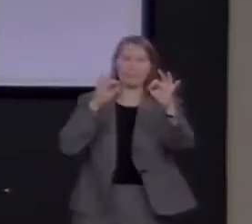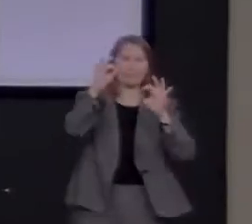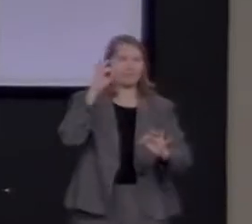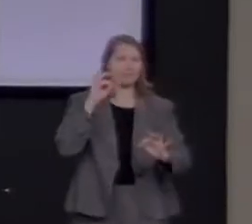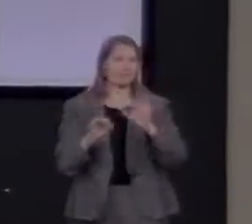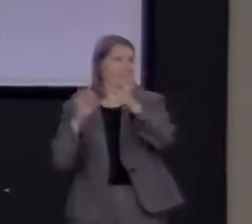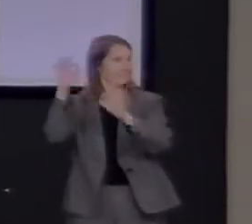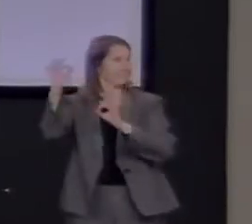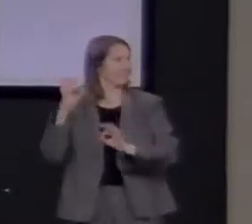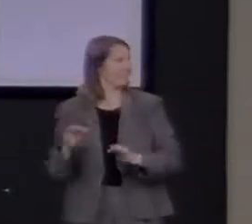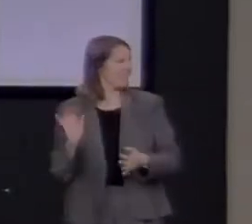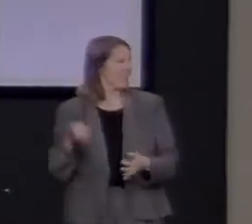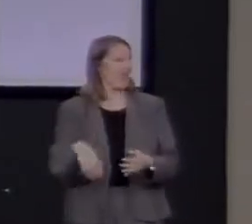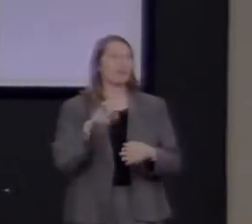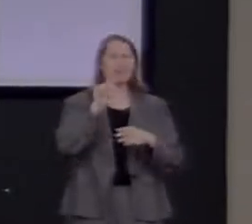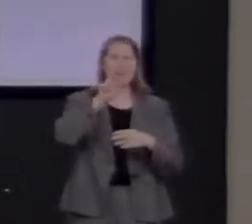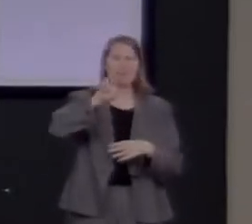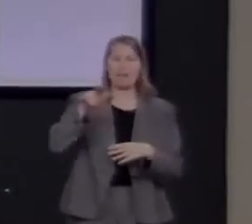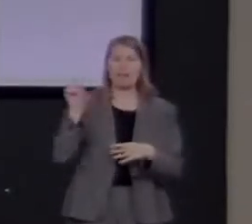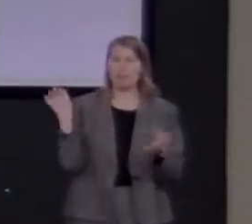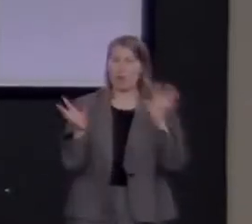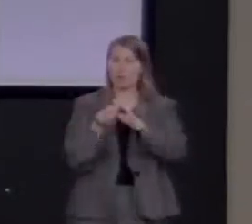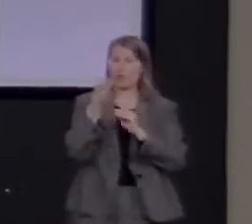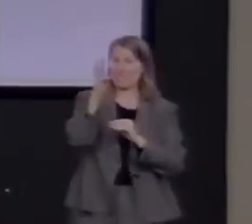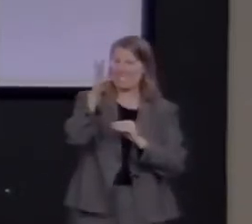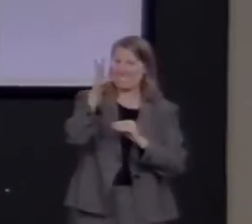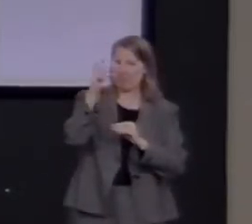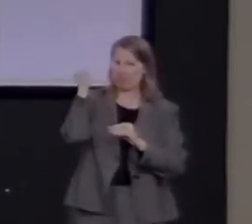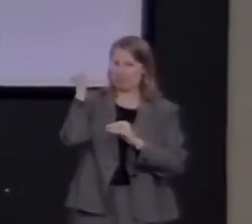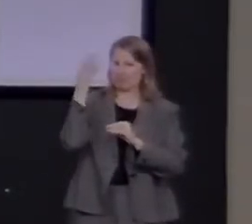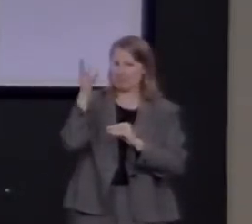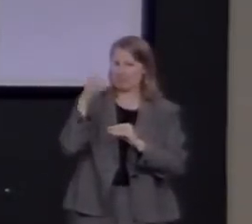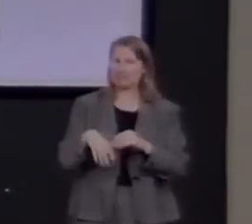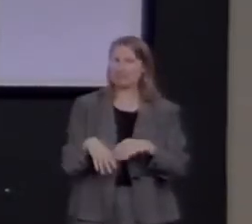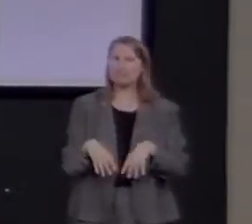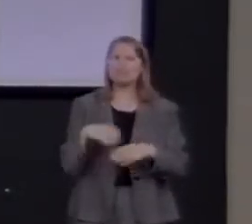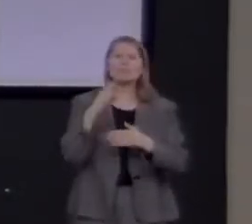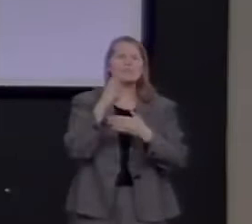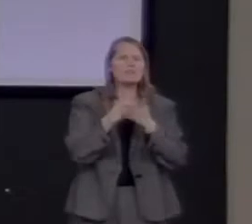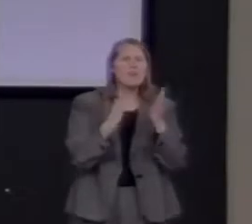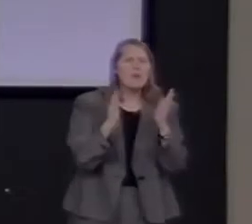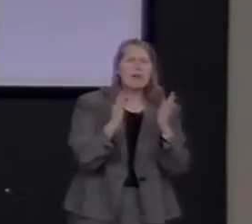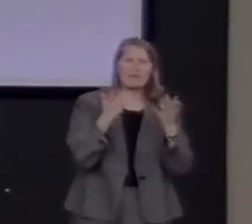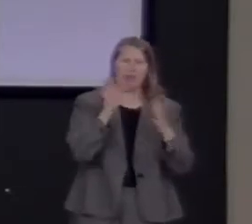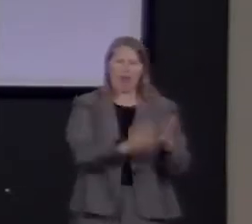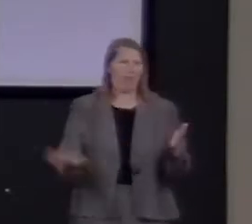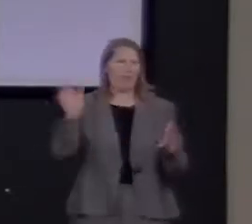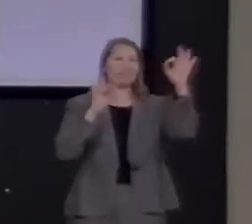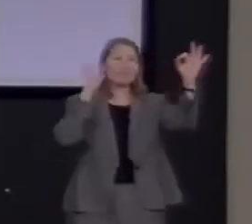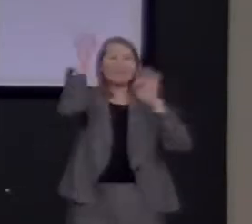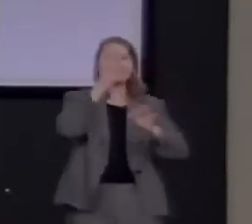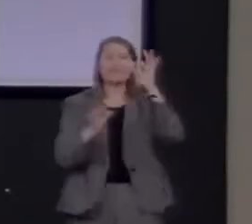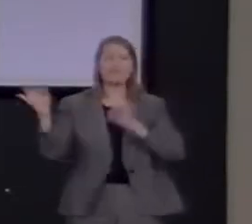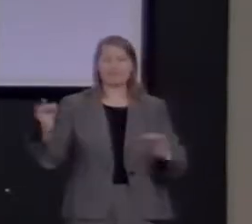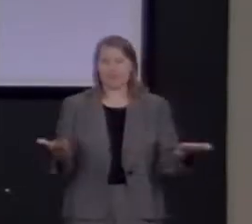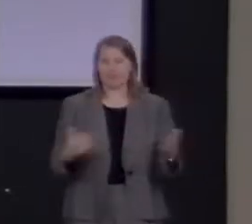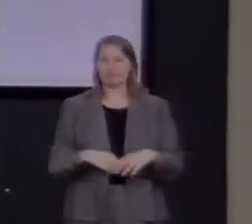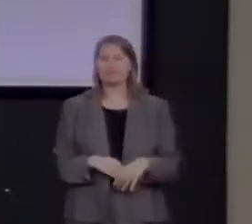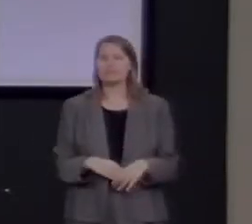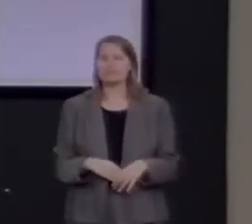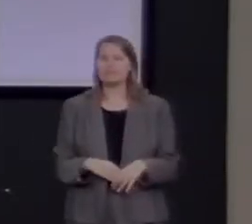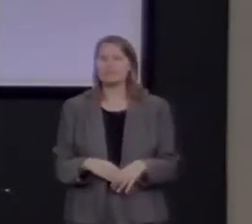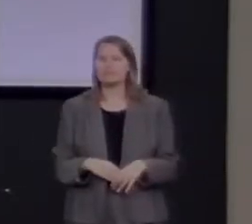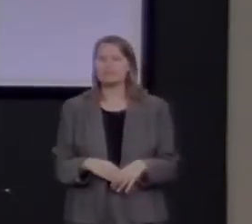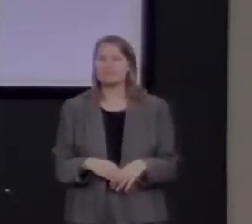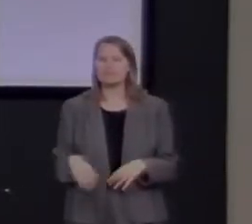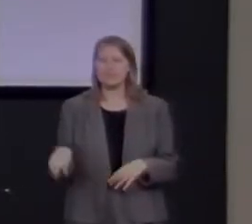So what you see here is an array of 16 dots. The dots appear in various locations on the screen. And you also